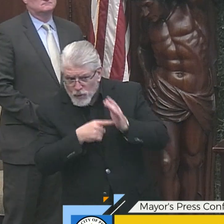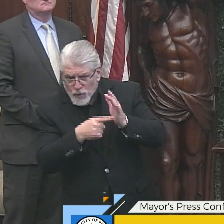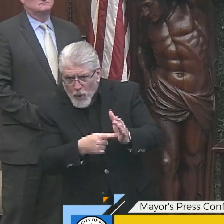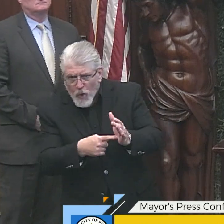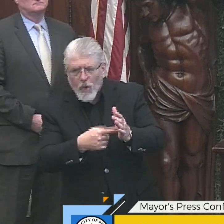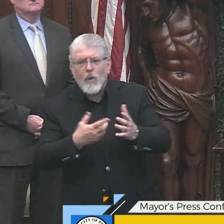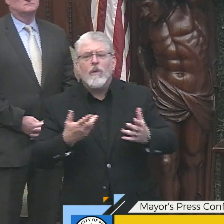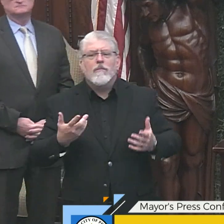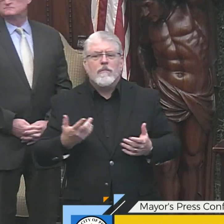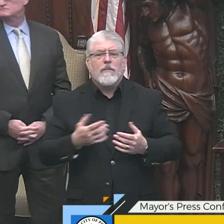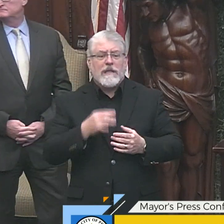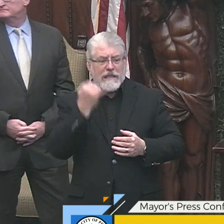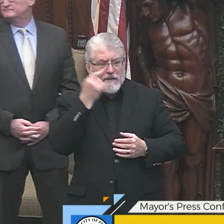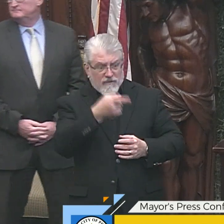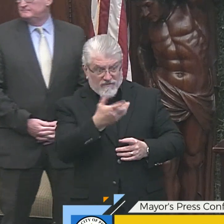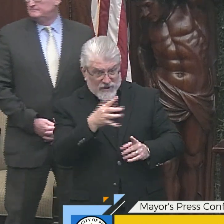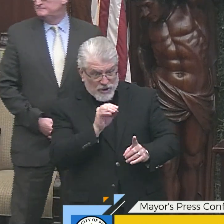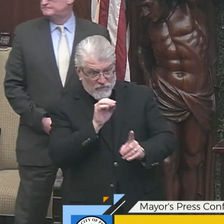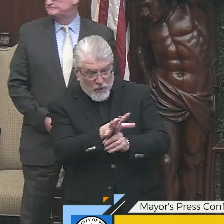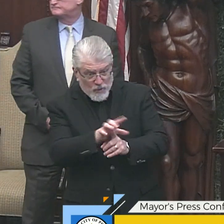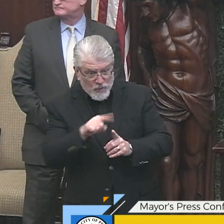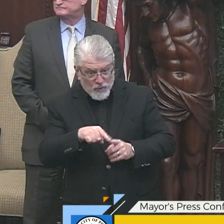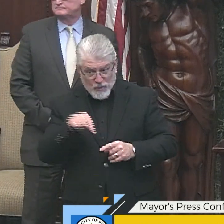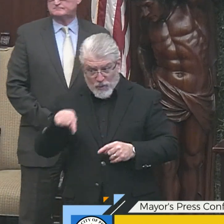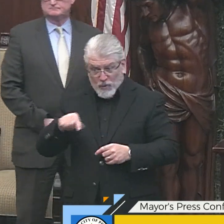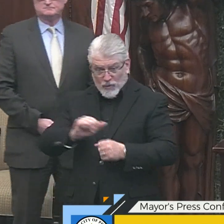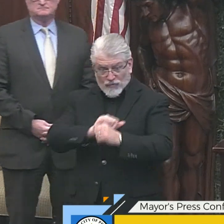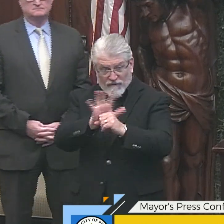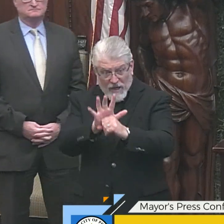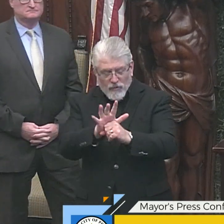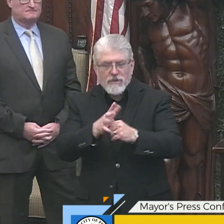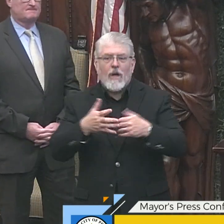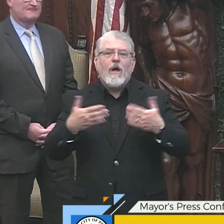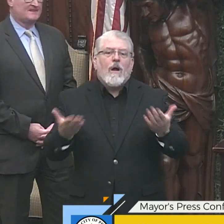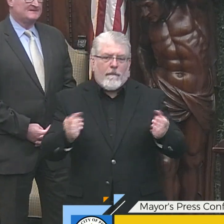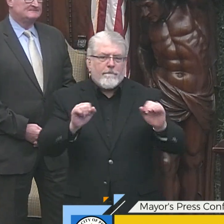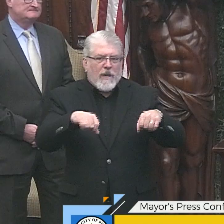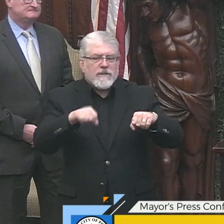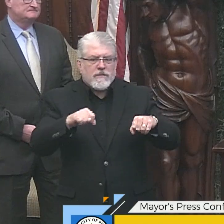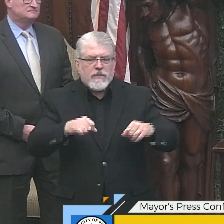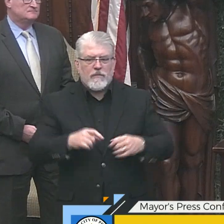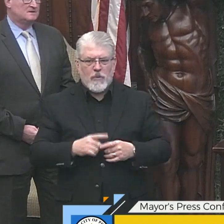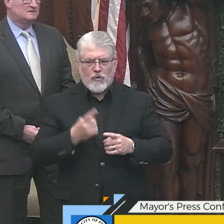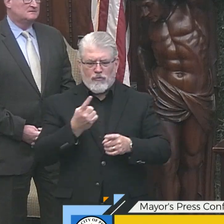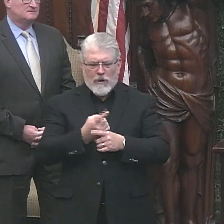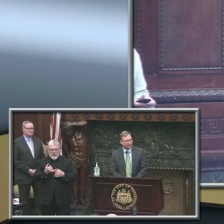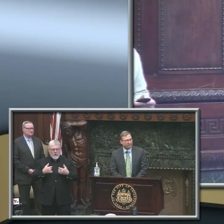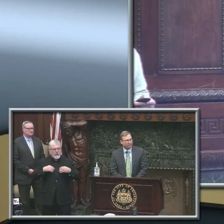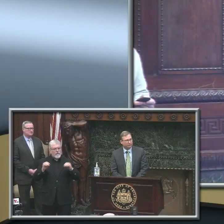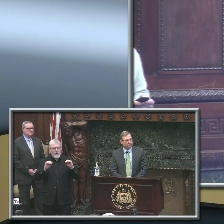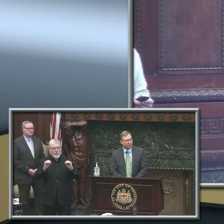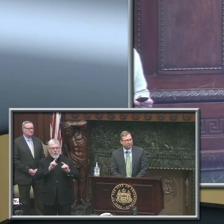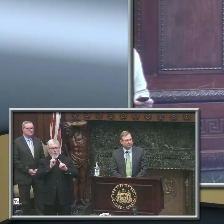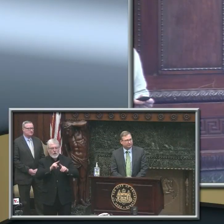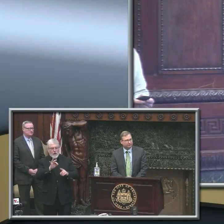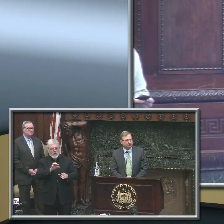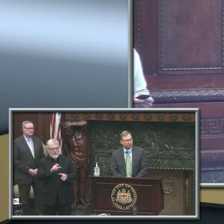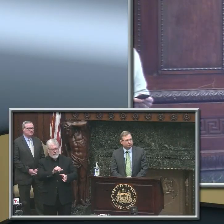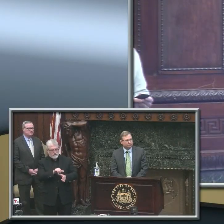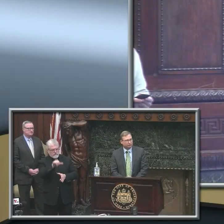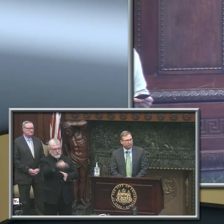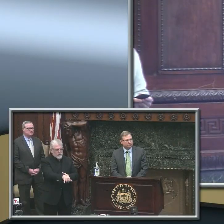eventuality, but at this point, at least as of a couple hours ago, no one was in quarantine. Okay, and one last question. Have you had